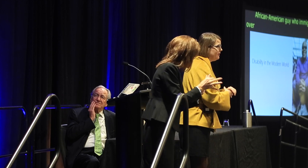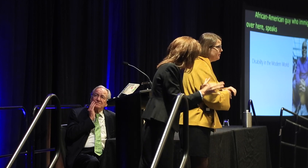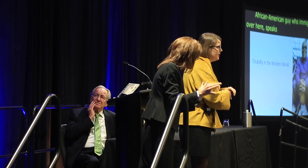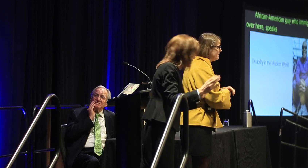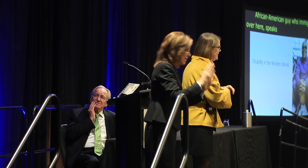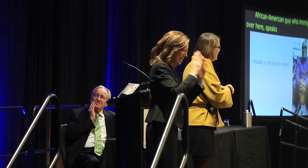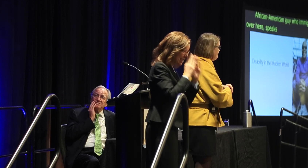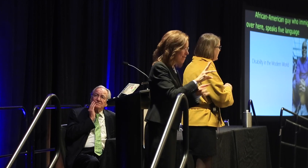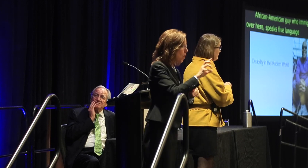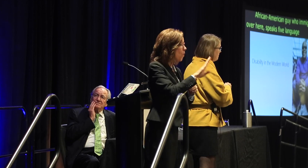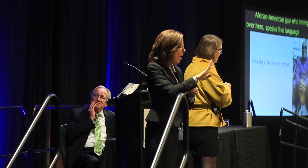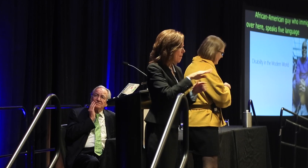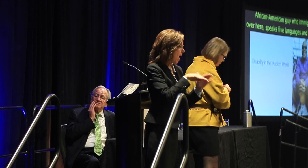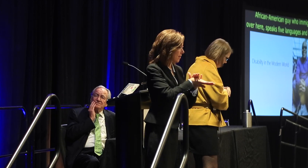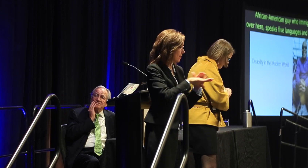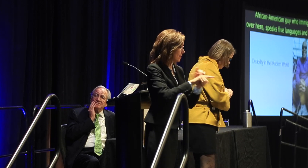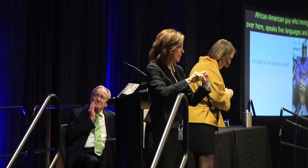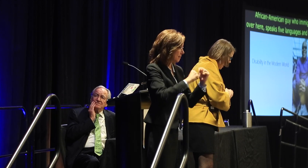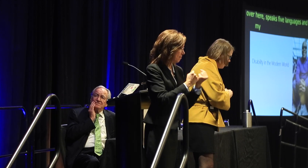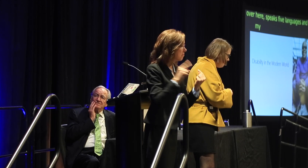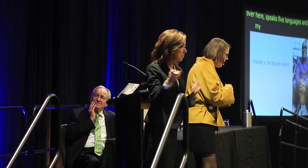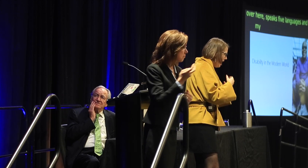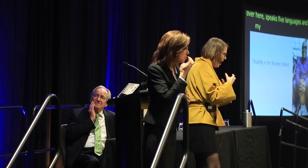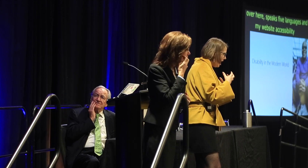website accessibility team, and he's blind.